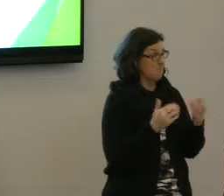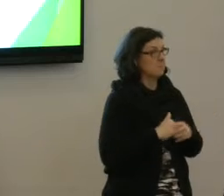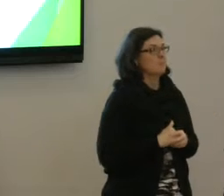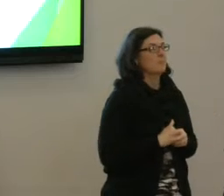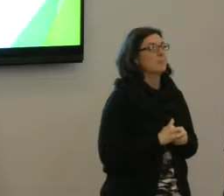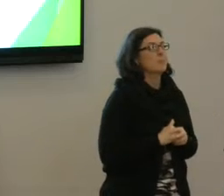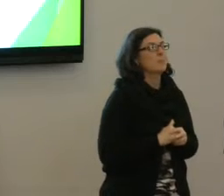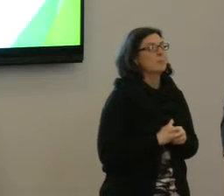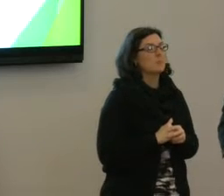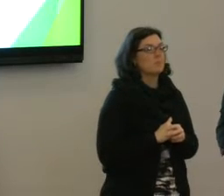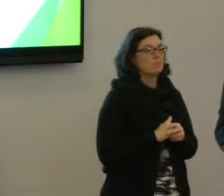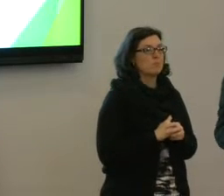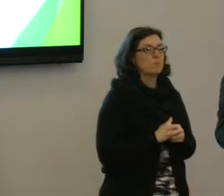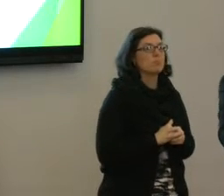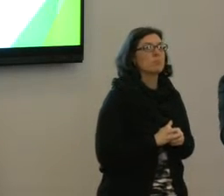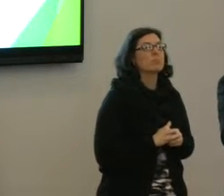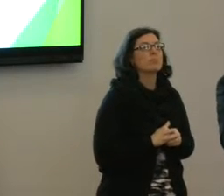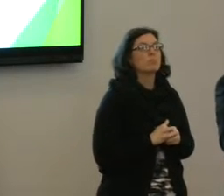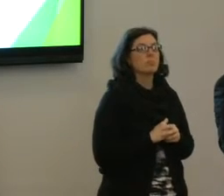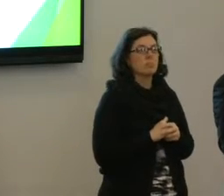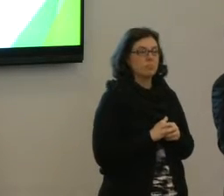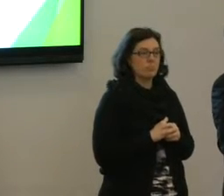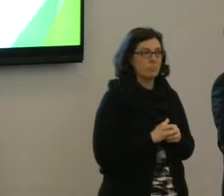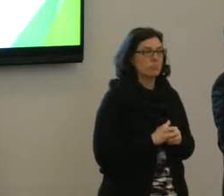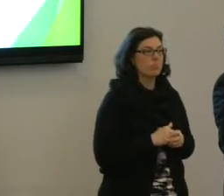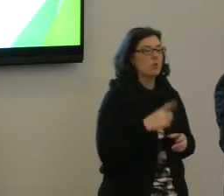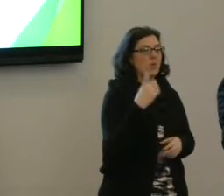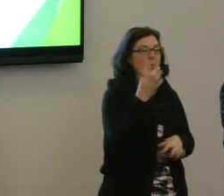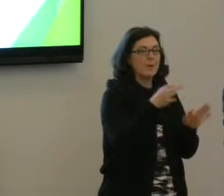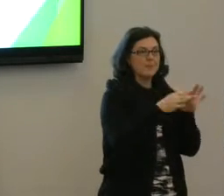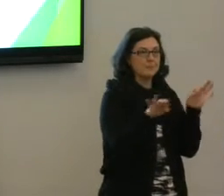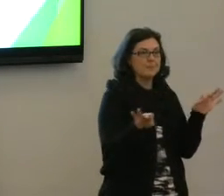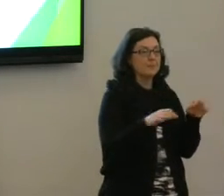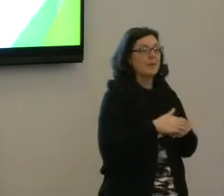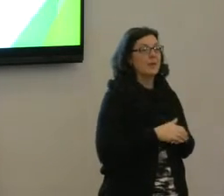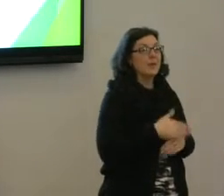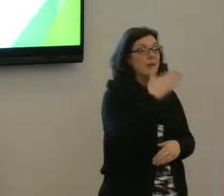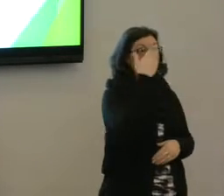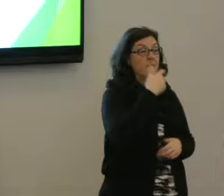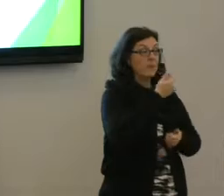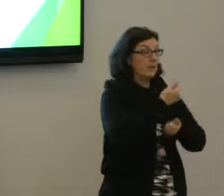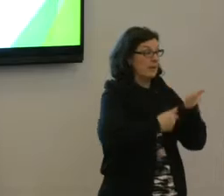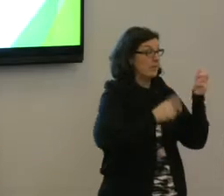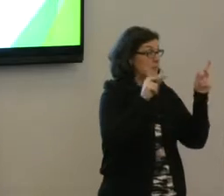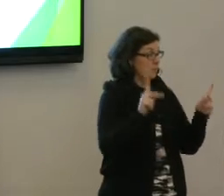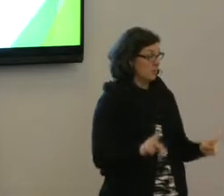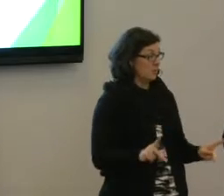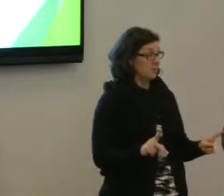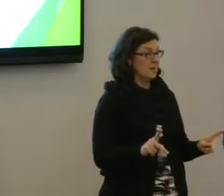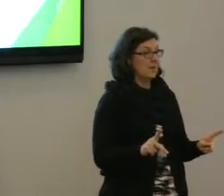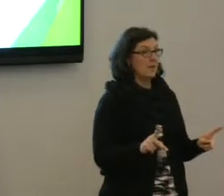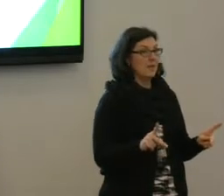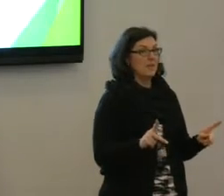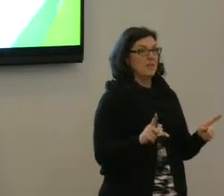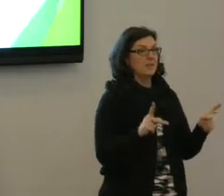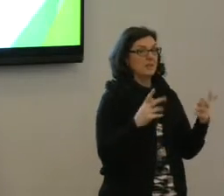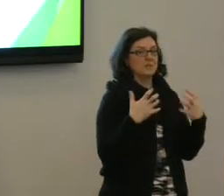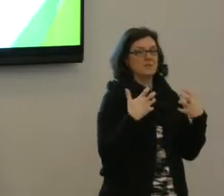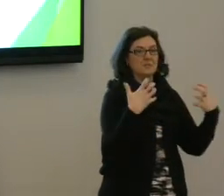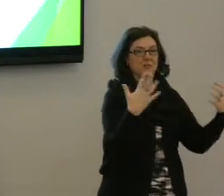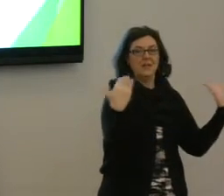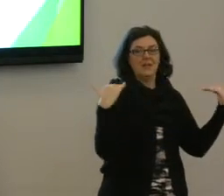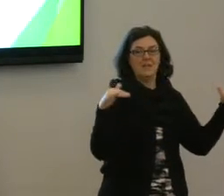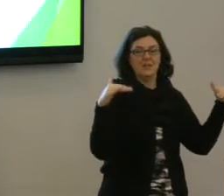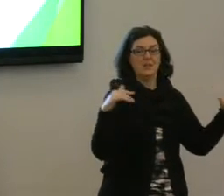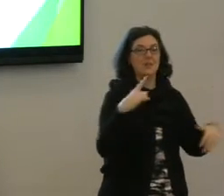I found once that came my way that it was just wonderful, that says, in front of every person, there's a host of angels